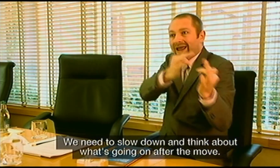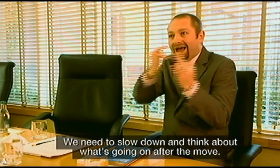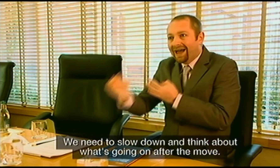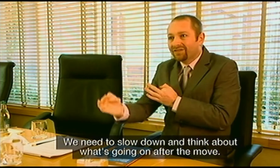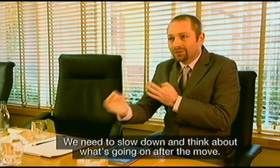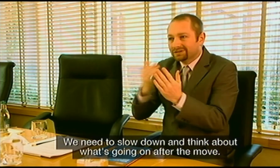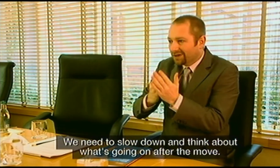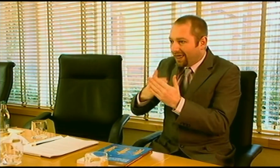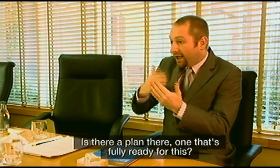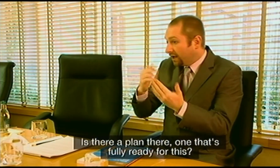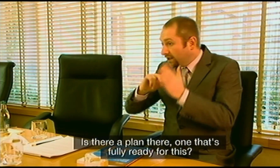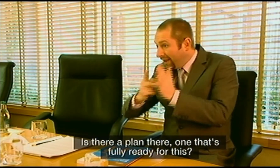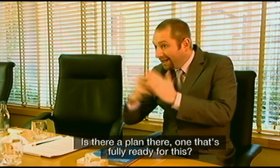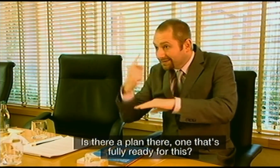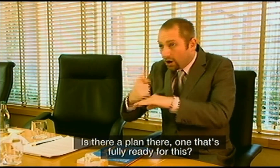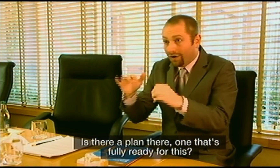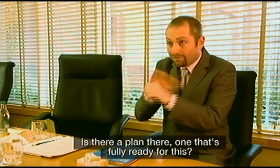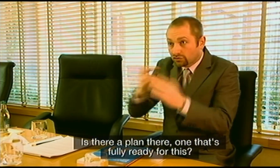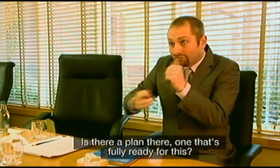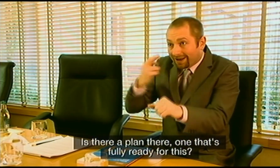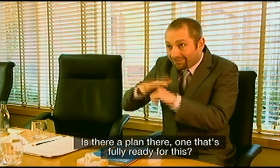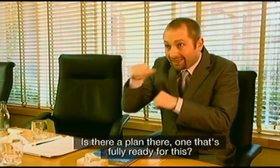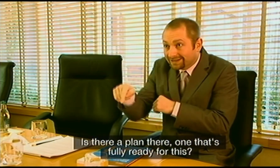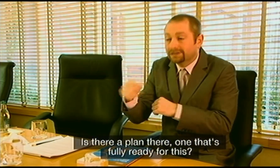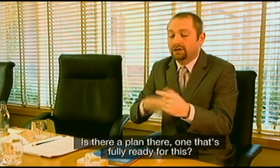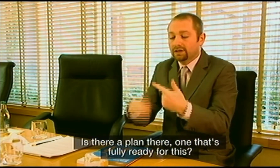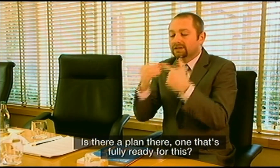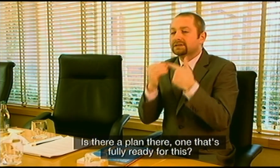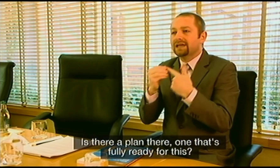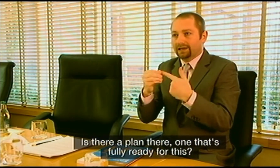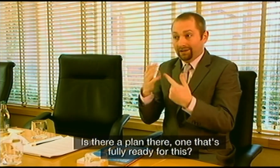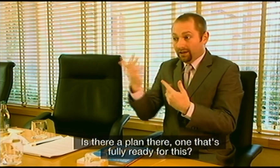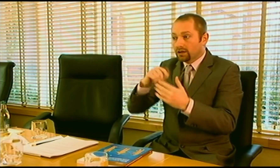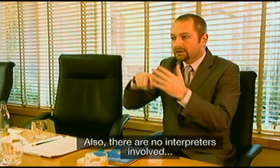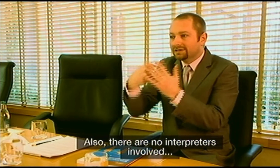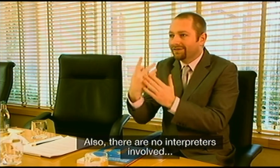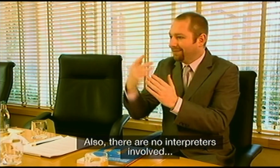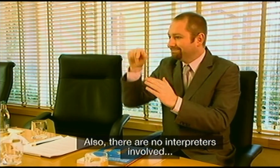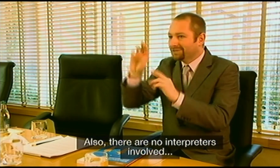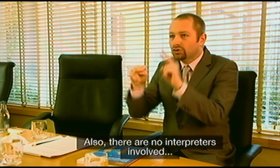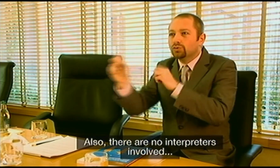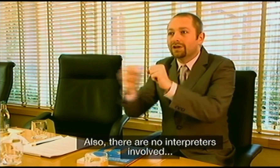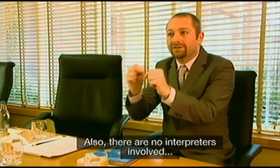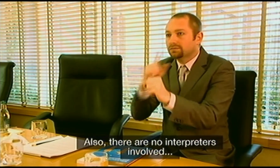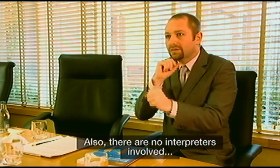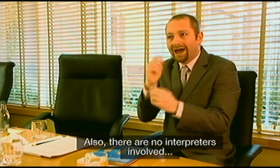move. Is there a plan there, one that's fully ready for this? Also, There are no interpreters involved